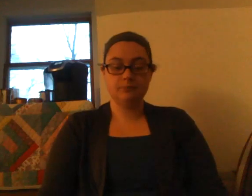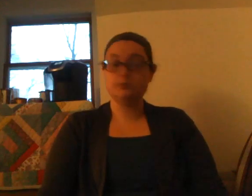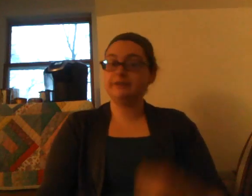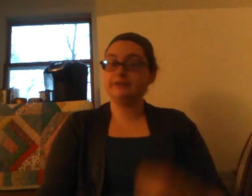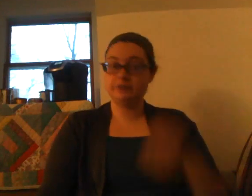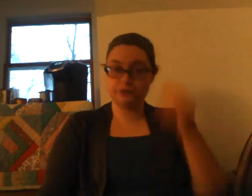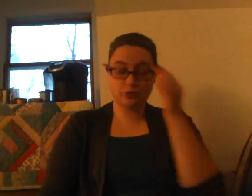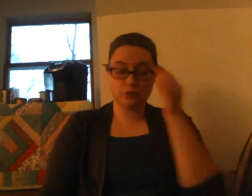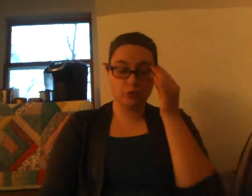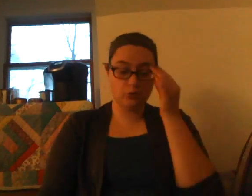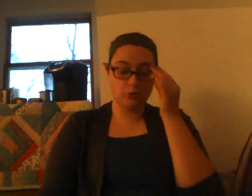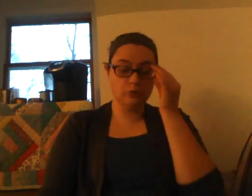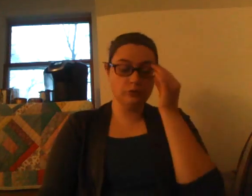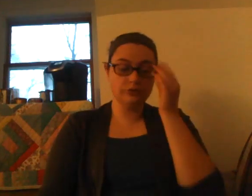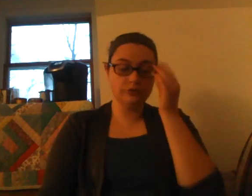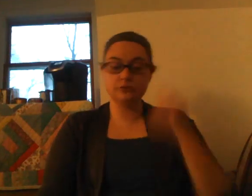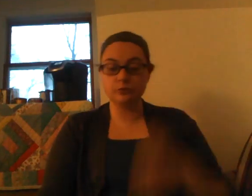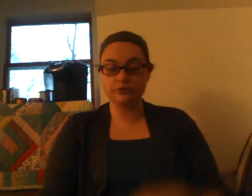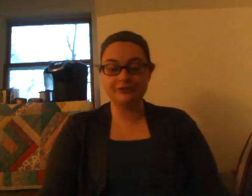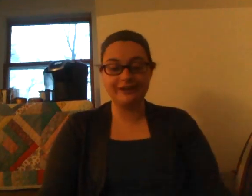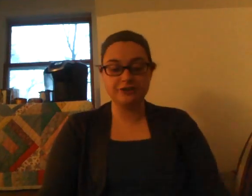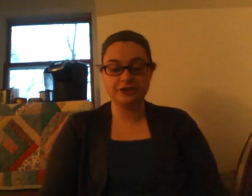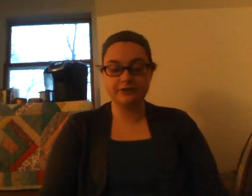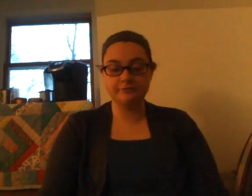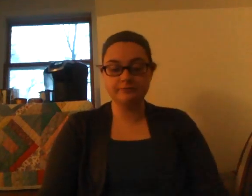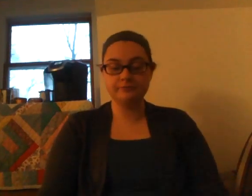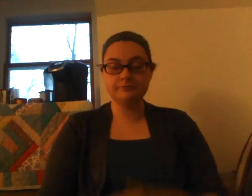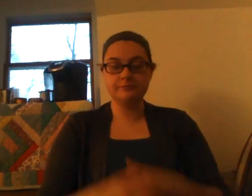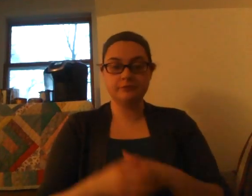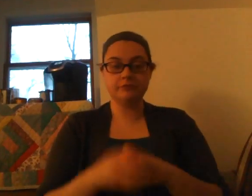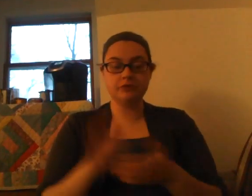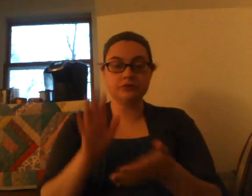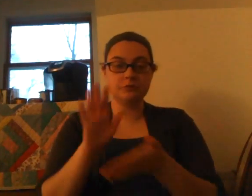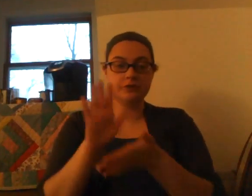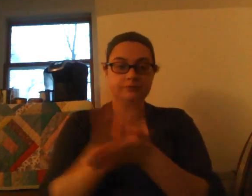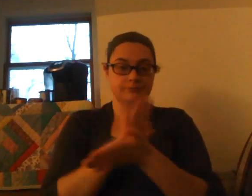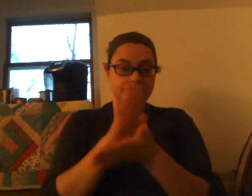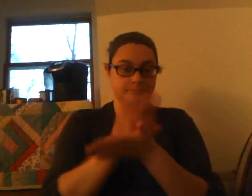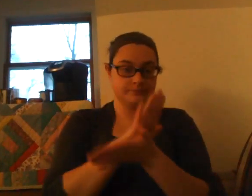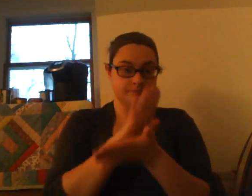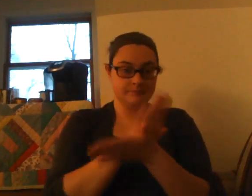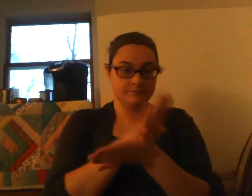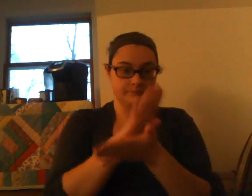Moving to school section. First one.